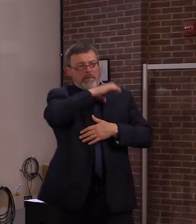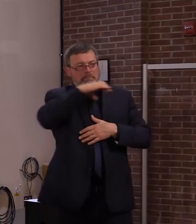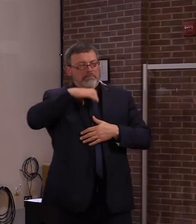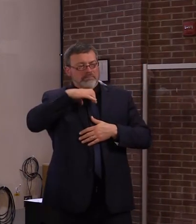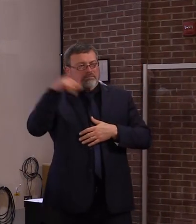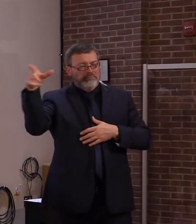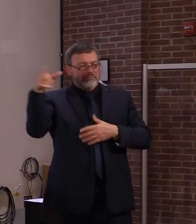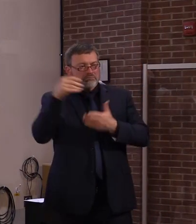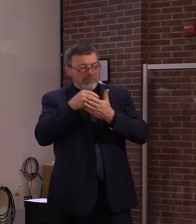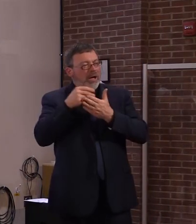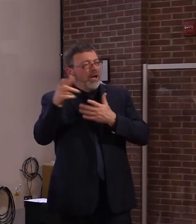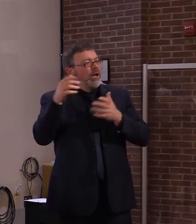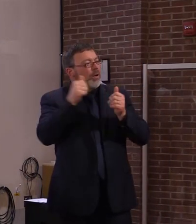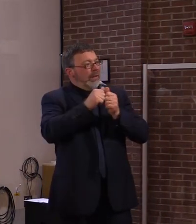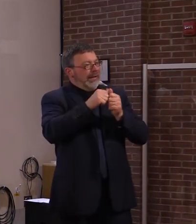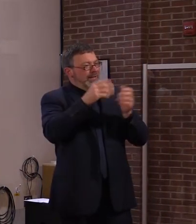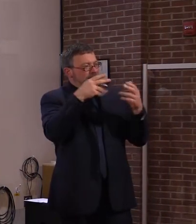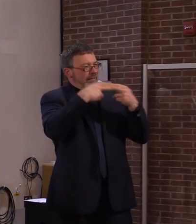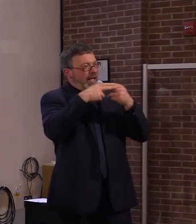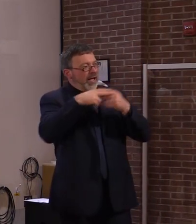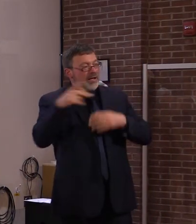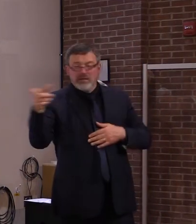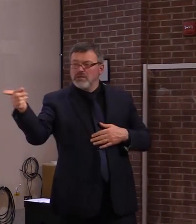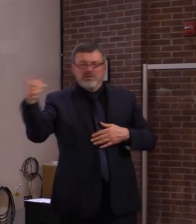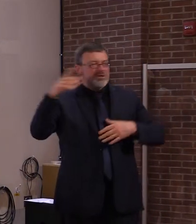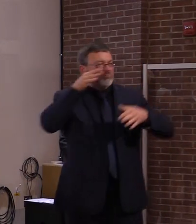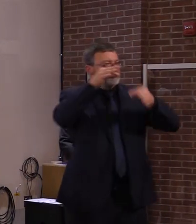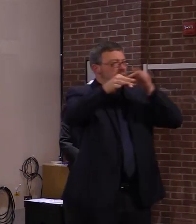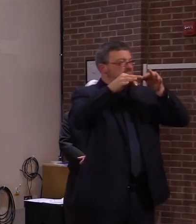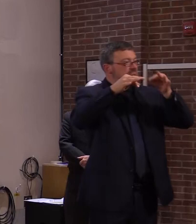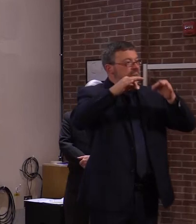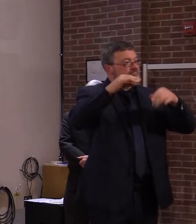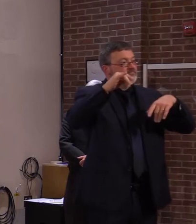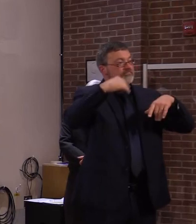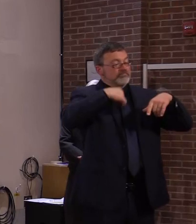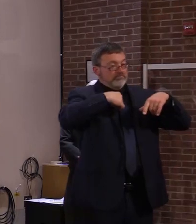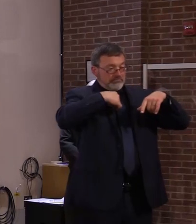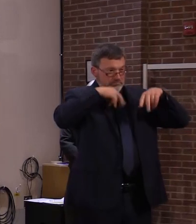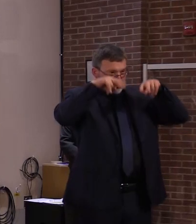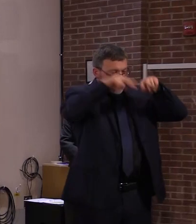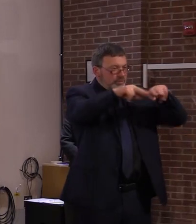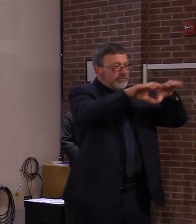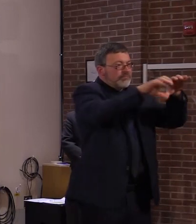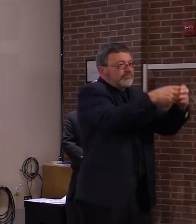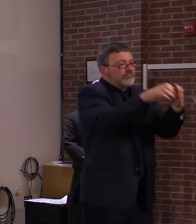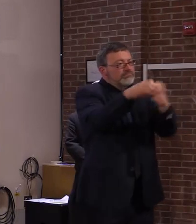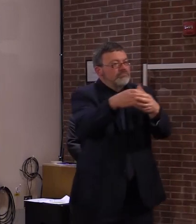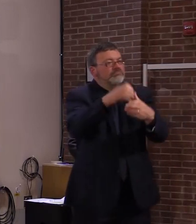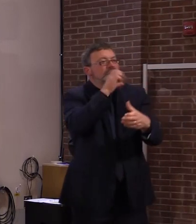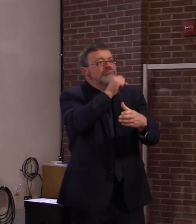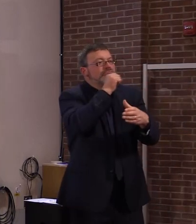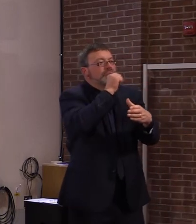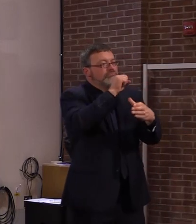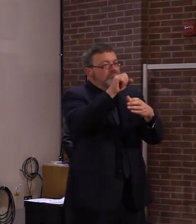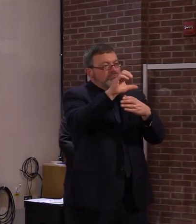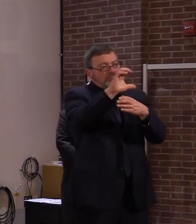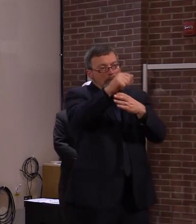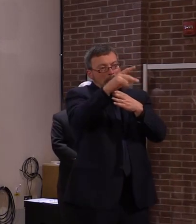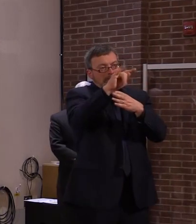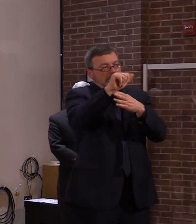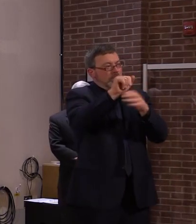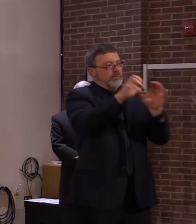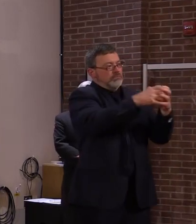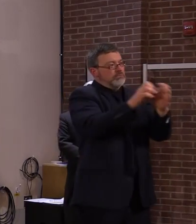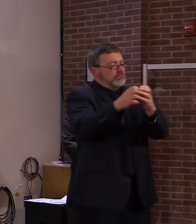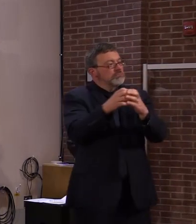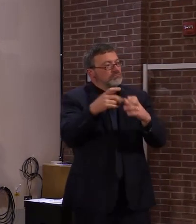Yeah, thank you, Governor. When we look at the per capita rates for the 5 to 11-year-olds, they've been the highest